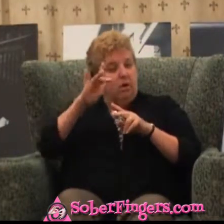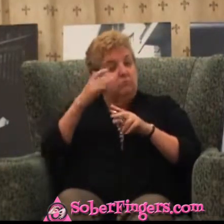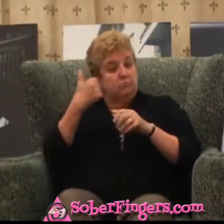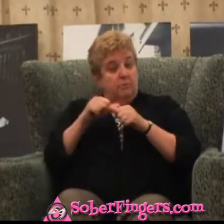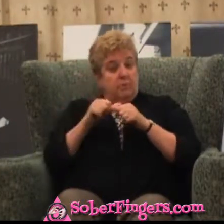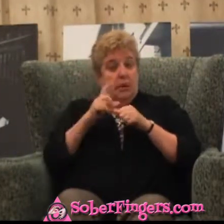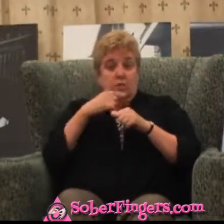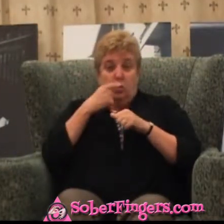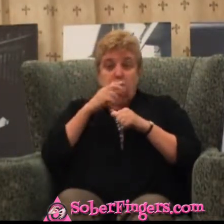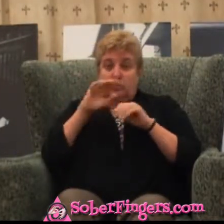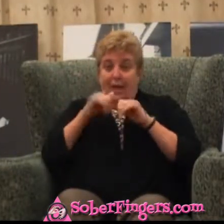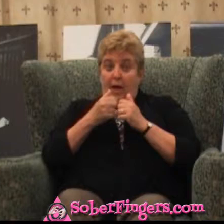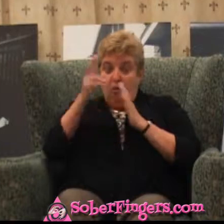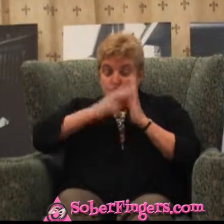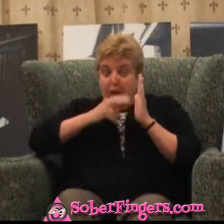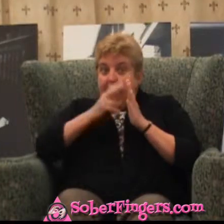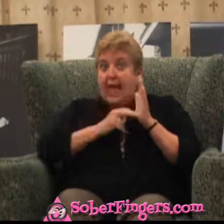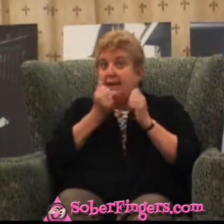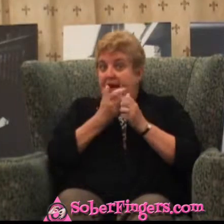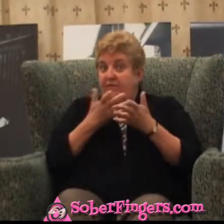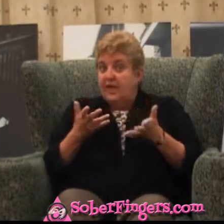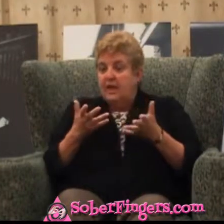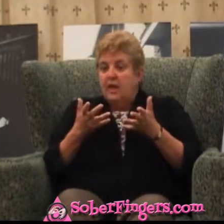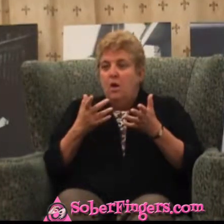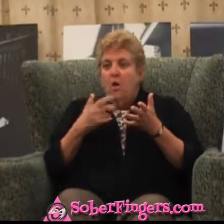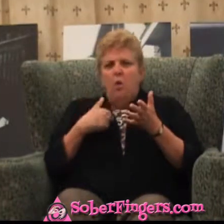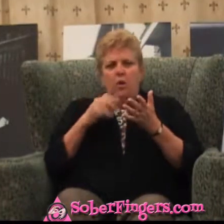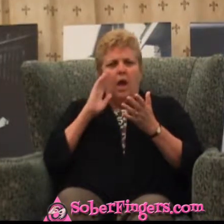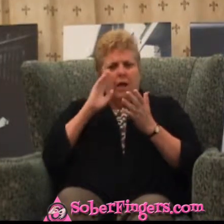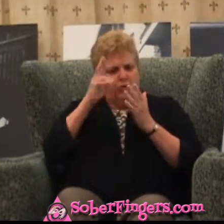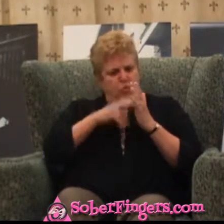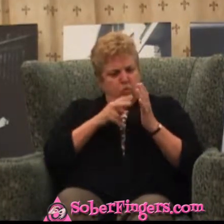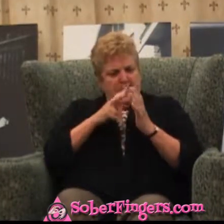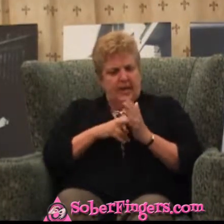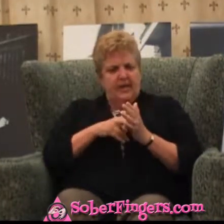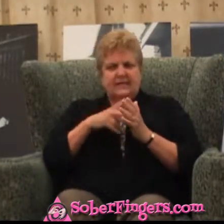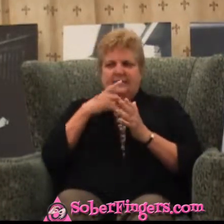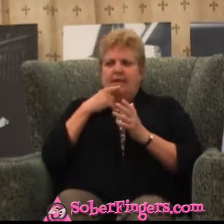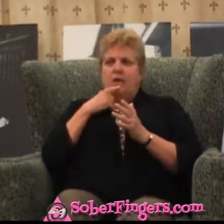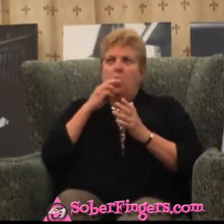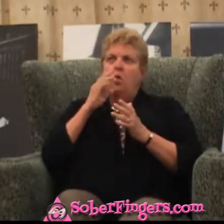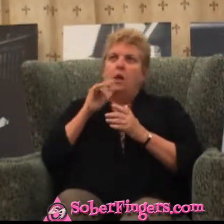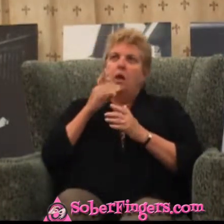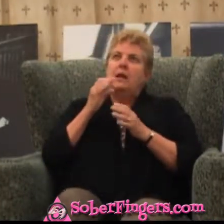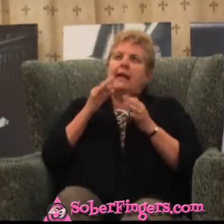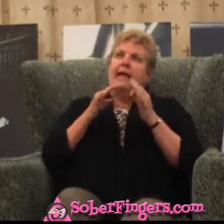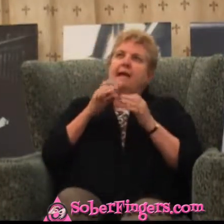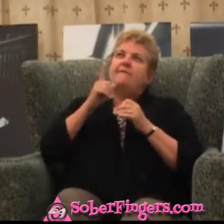all that reading and stuff. And I used to do all this reading, and I want to be this. Well, if there's a God, how come there's famine?